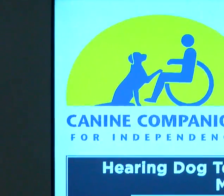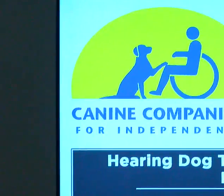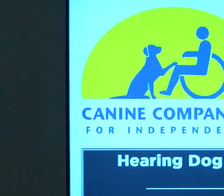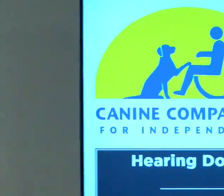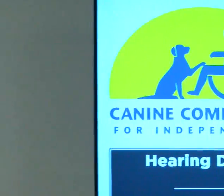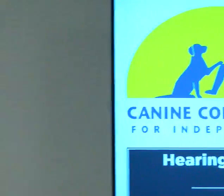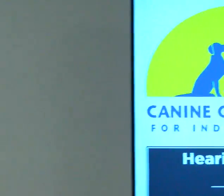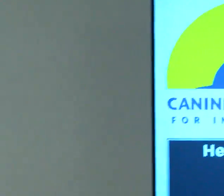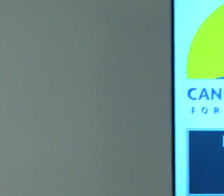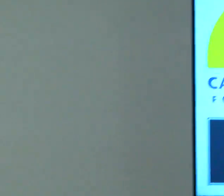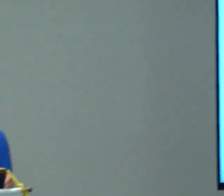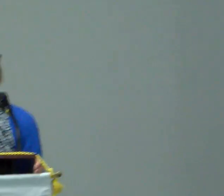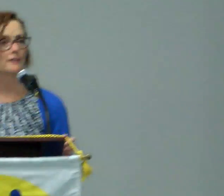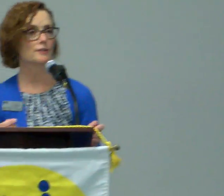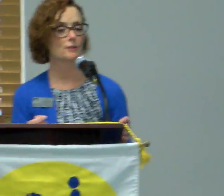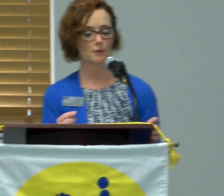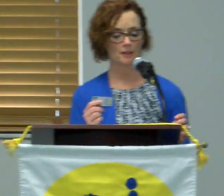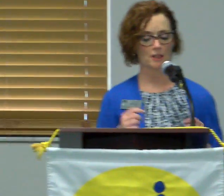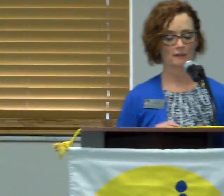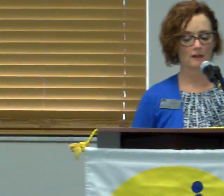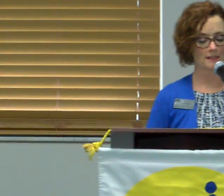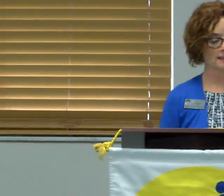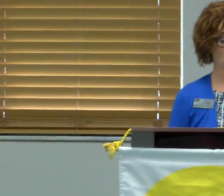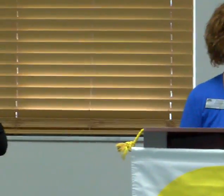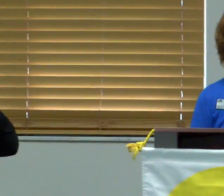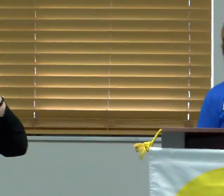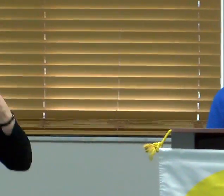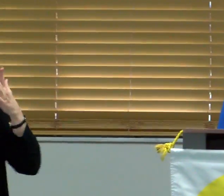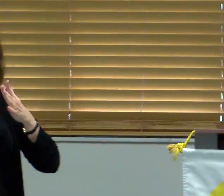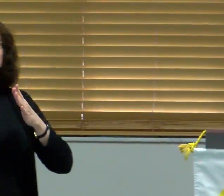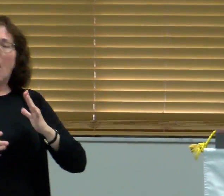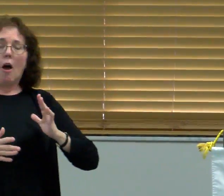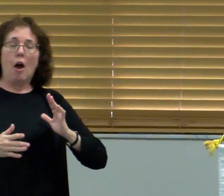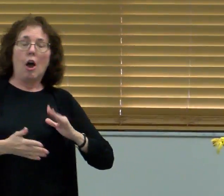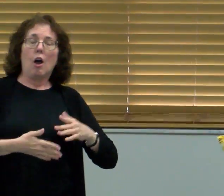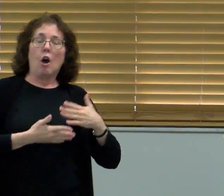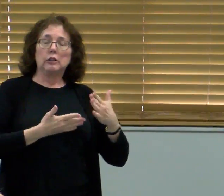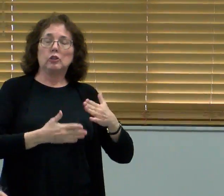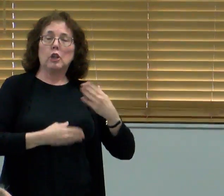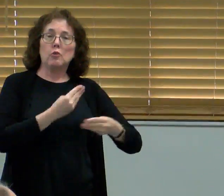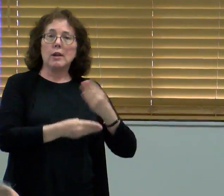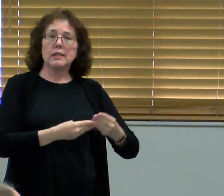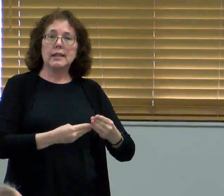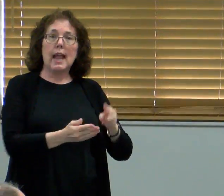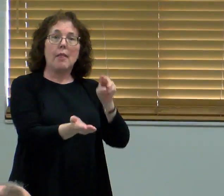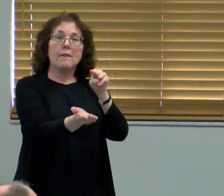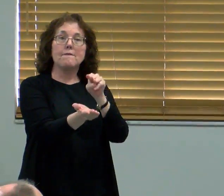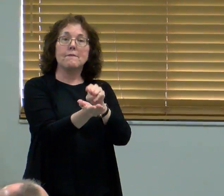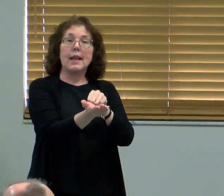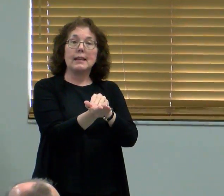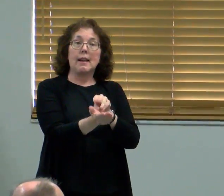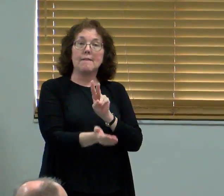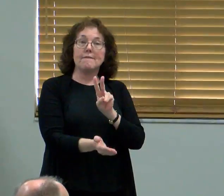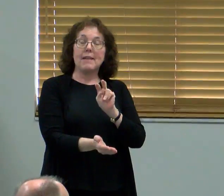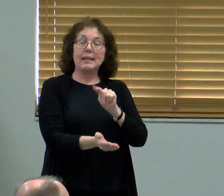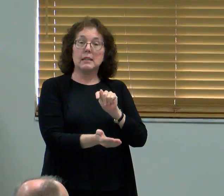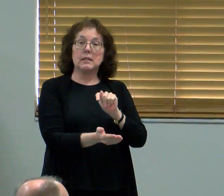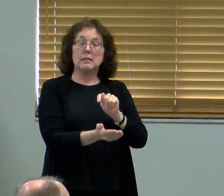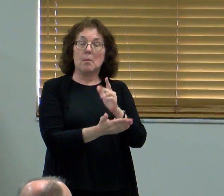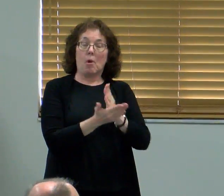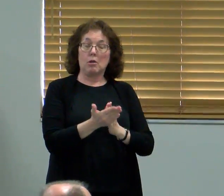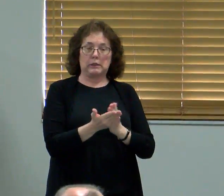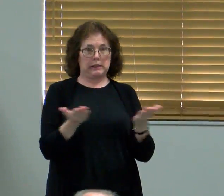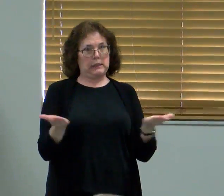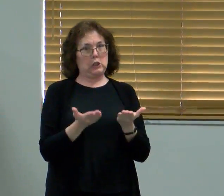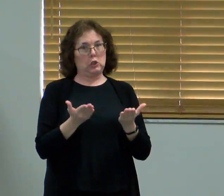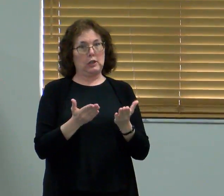A large part of our success is due to the generosity of our veterinary partners. And in the Southeast region, we